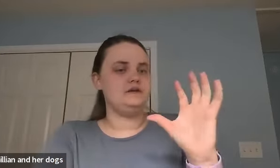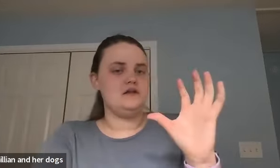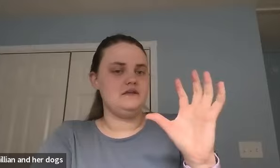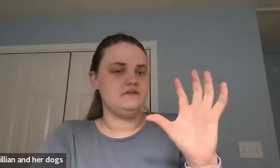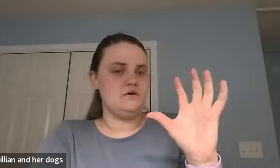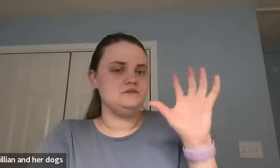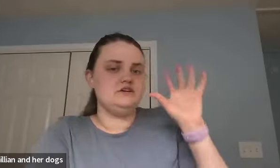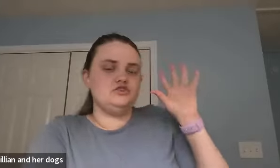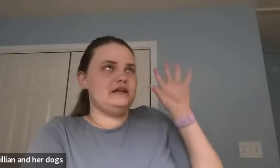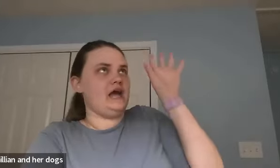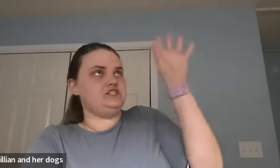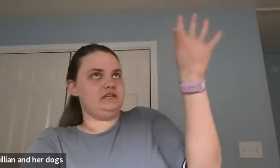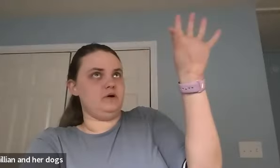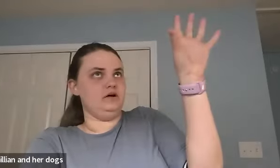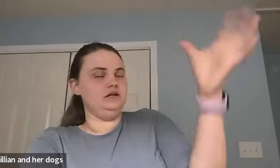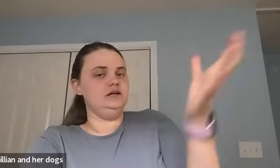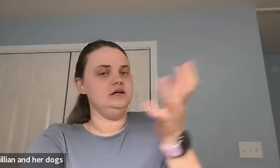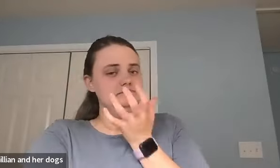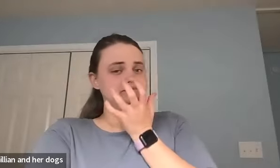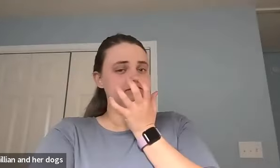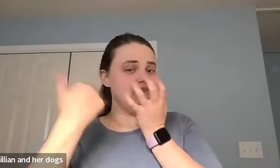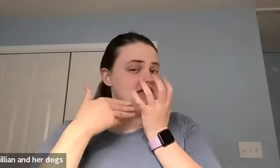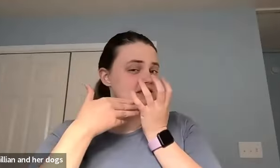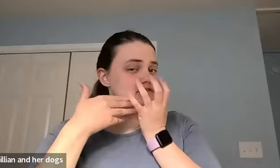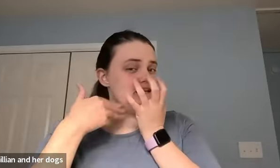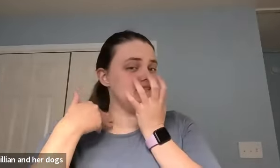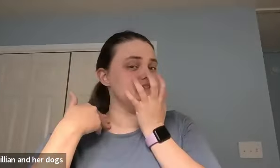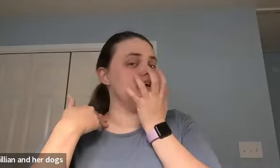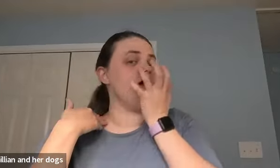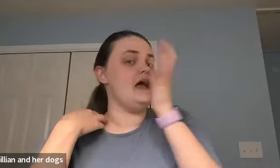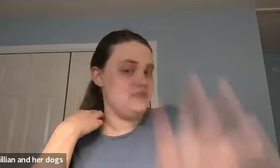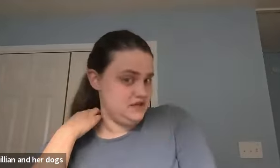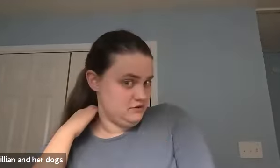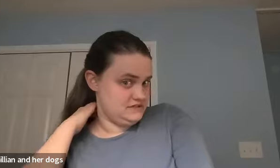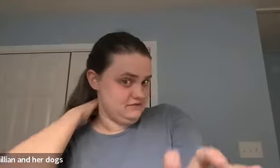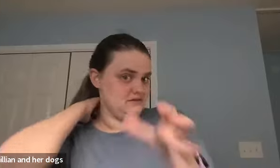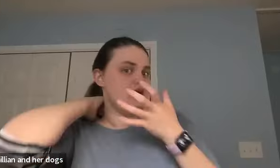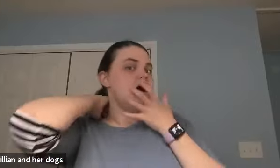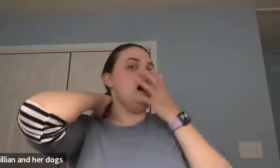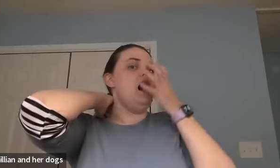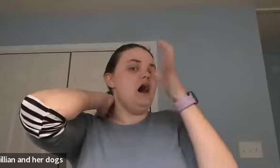kind of like almost like you're trying to catch a baseball. It's in your face and then you throw it down.